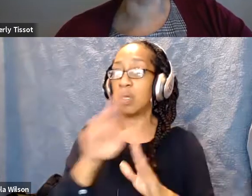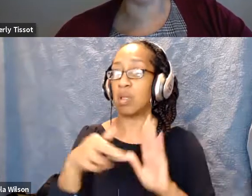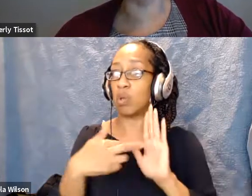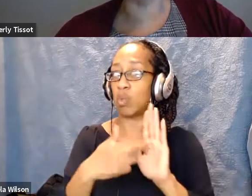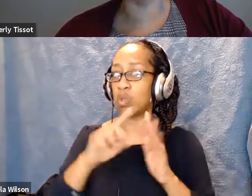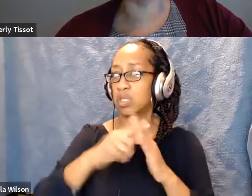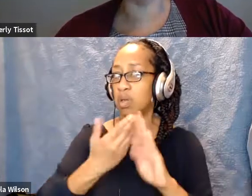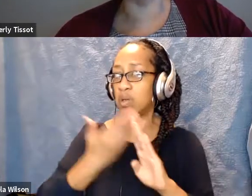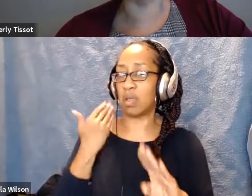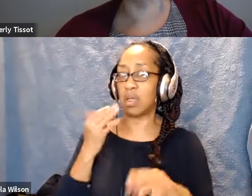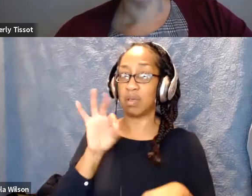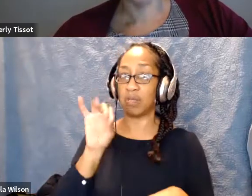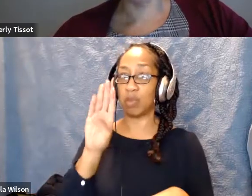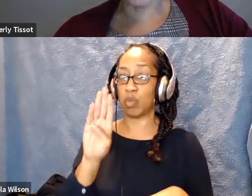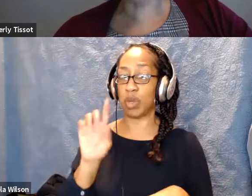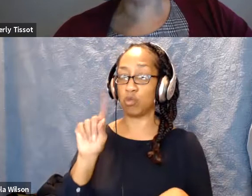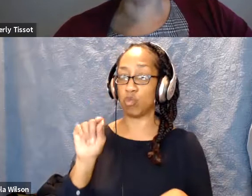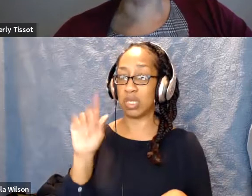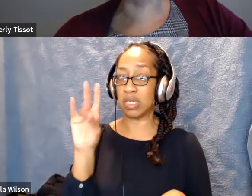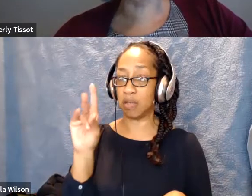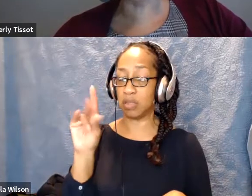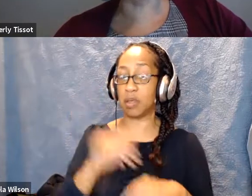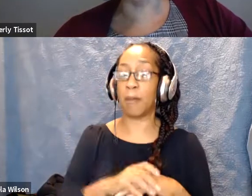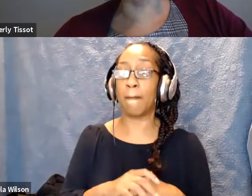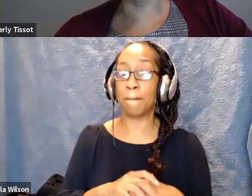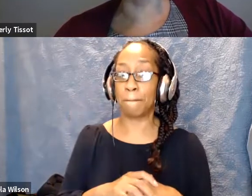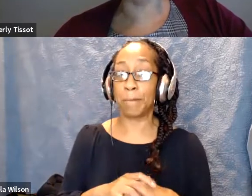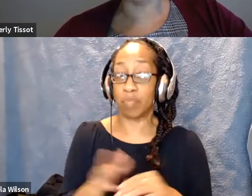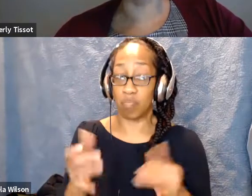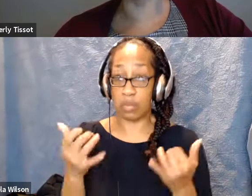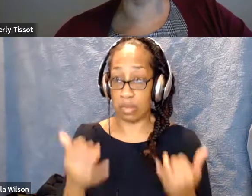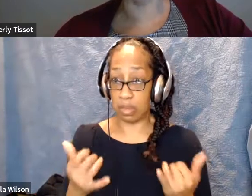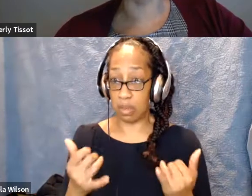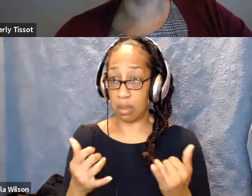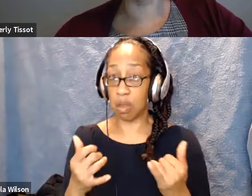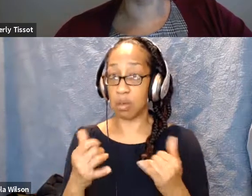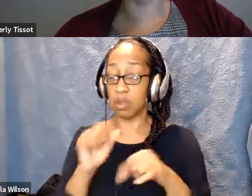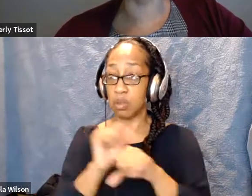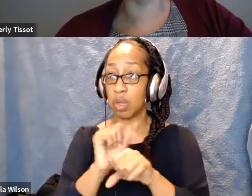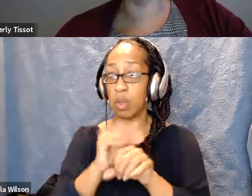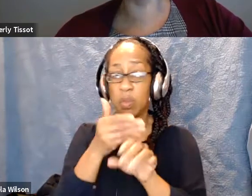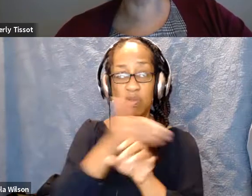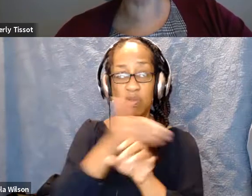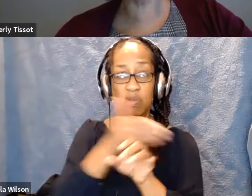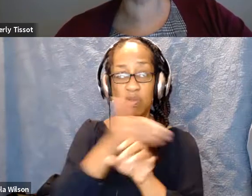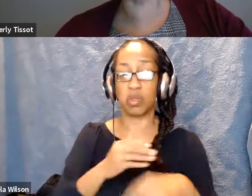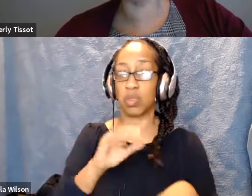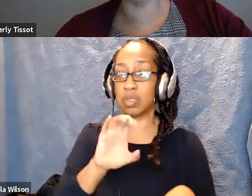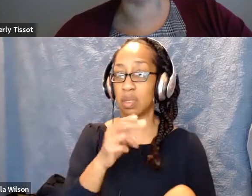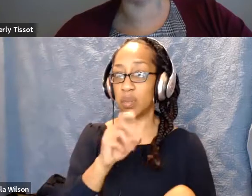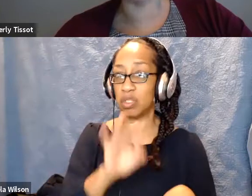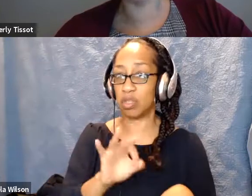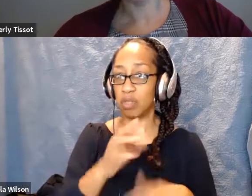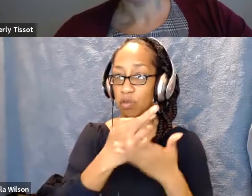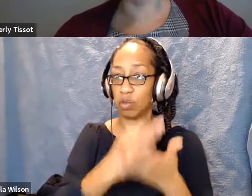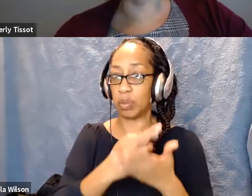February 2017. Prior to her current positions, Ms. Doback served as the Chief of the Vocational Rehabilitation